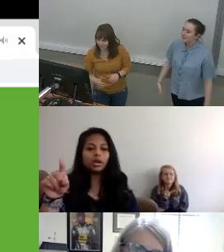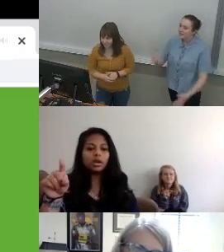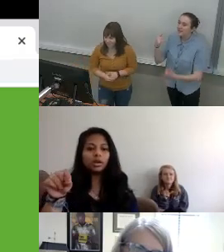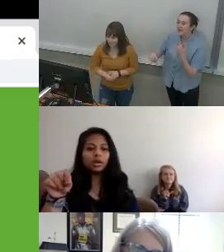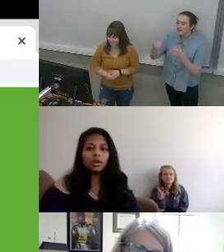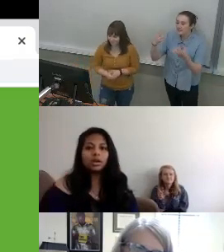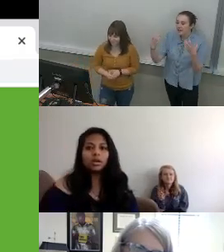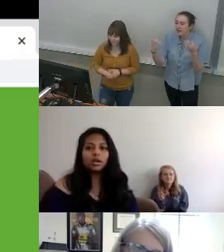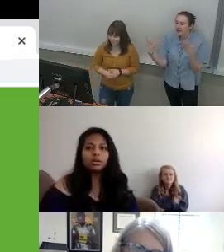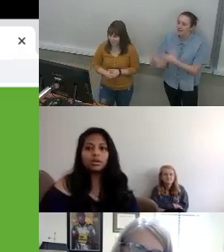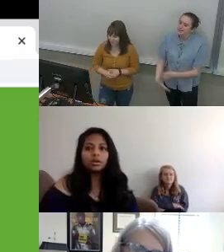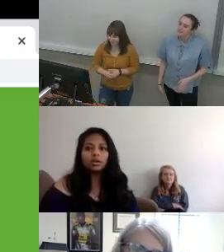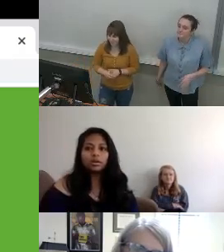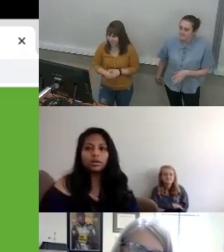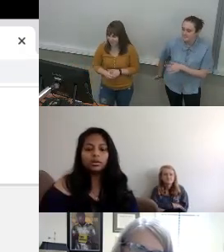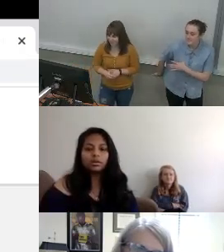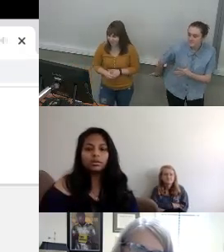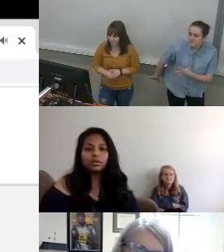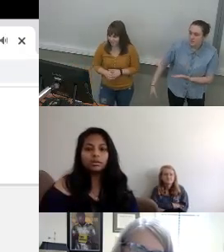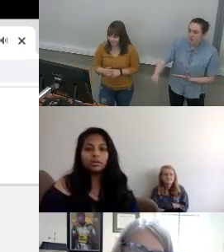Okay, the last sign.